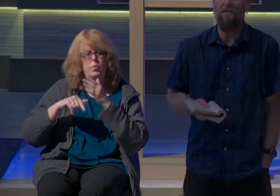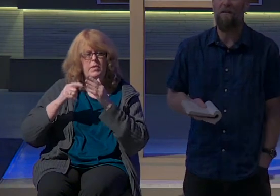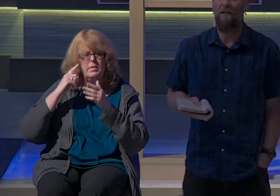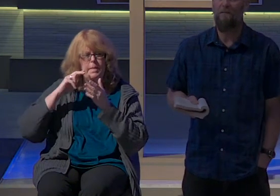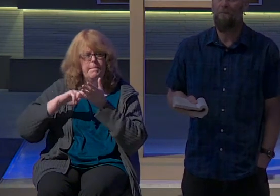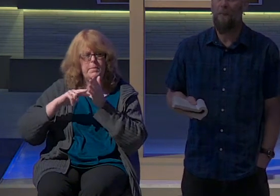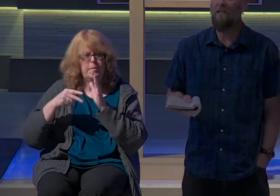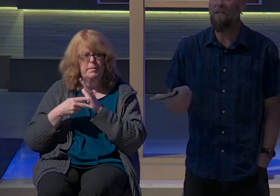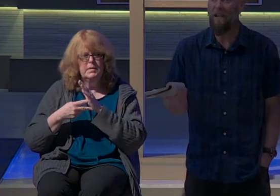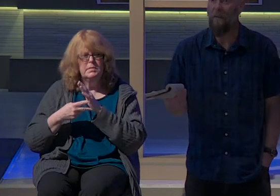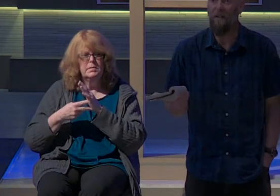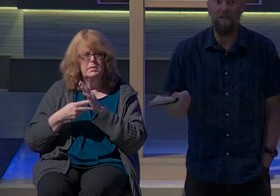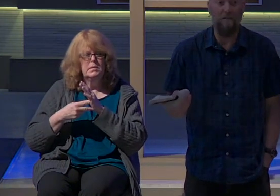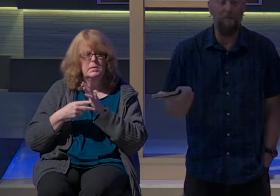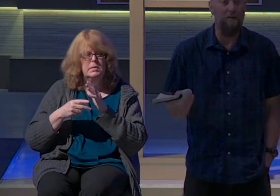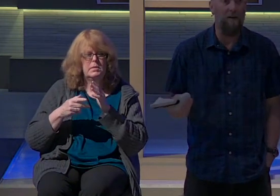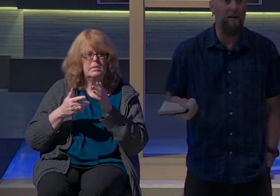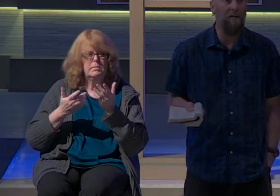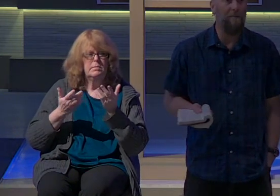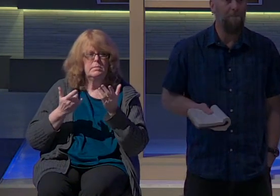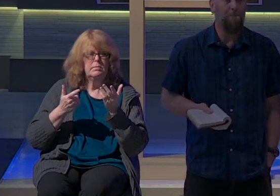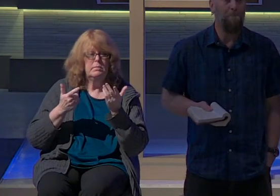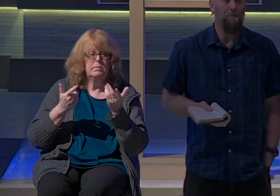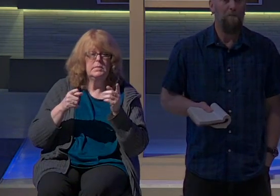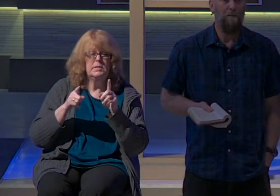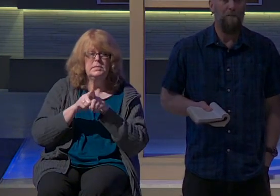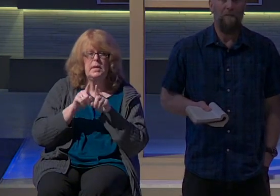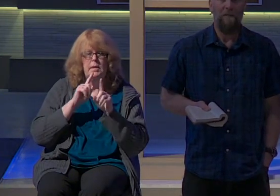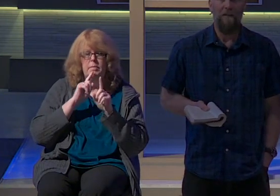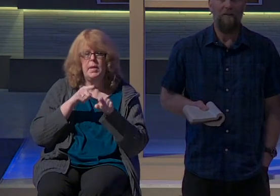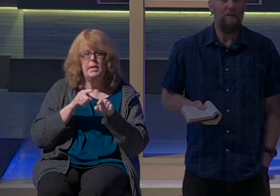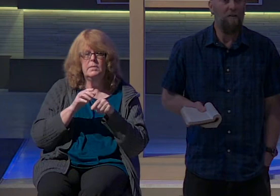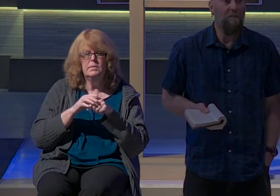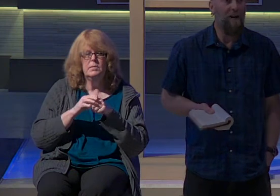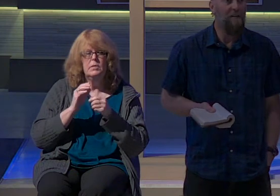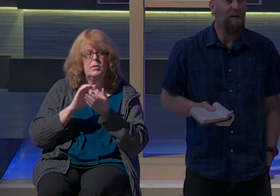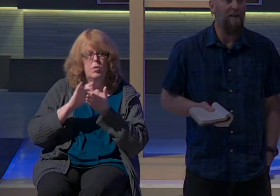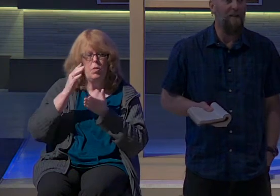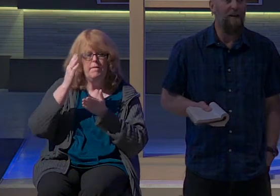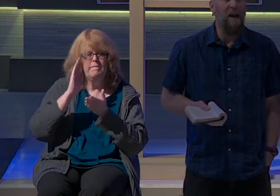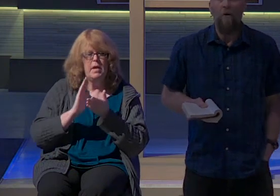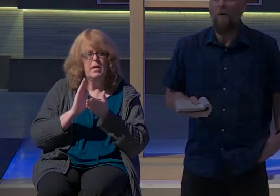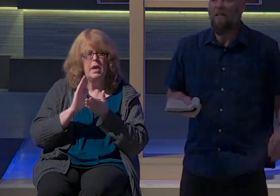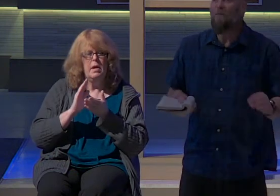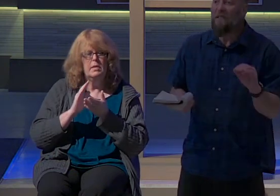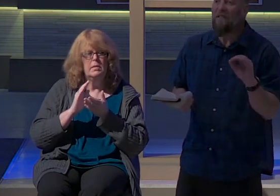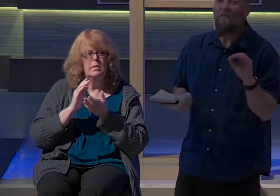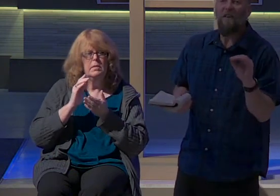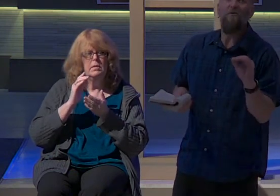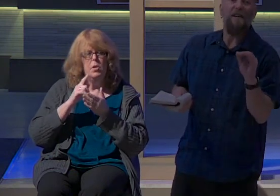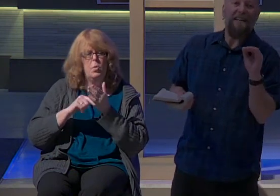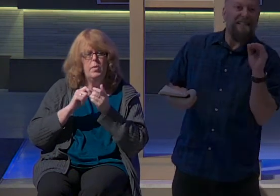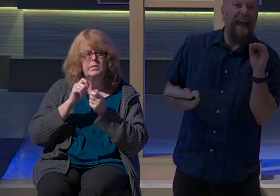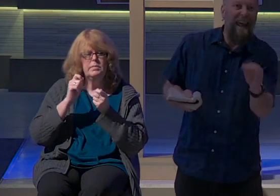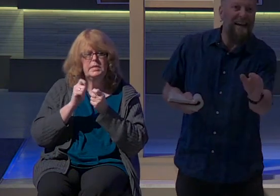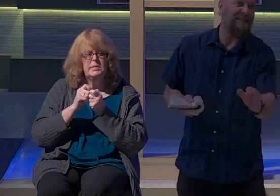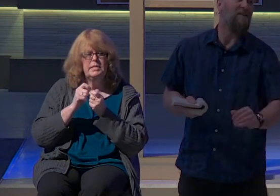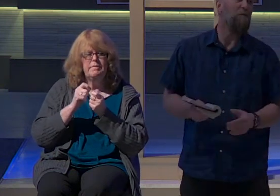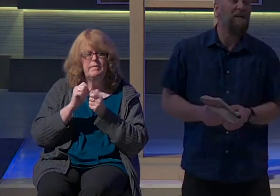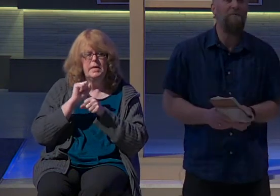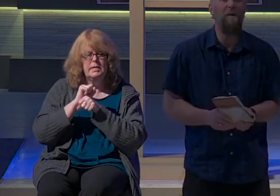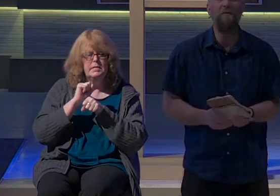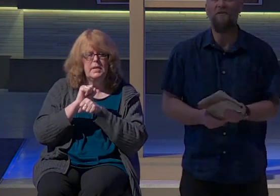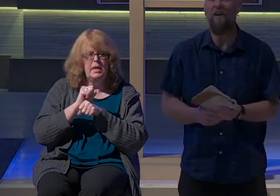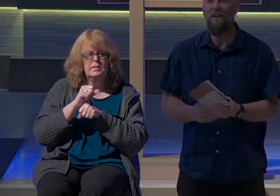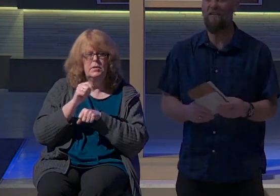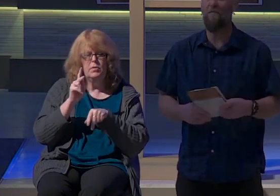so? It's the same answer, by the way. To glorify God. What specific unique task were